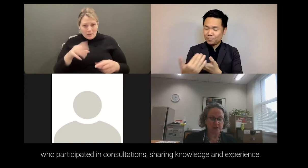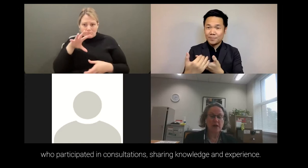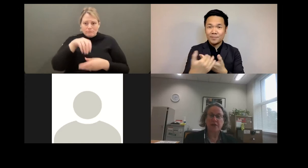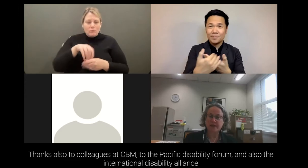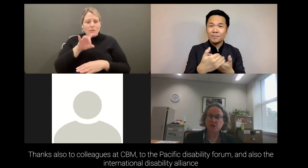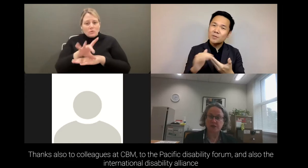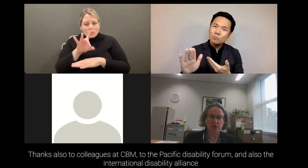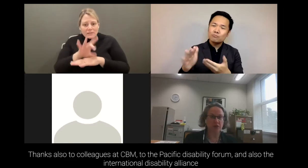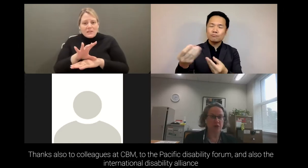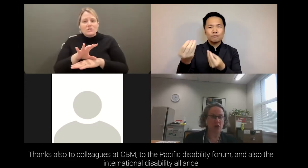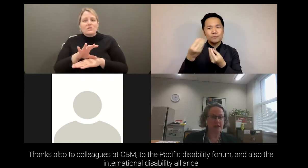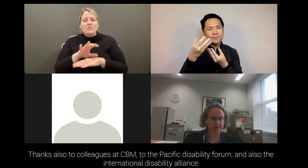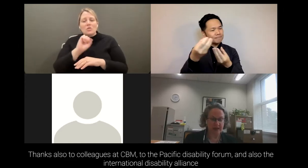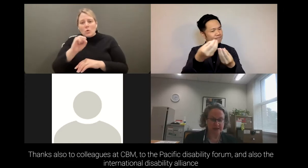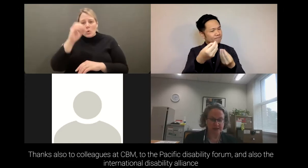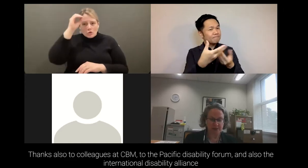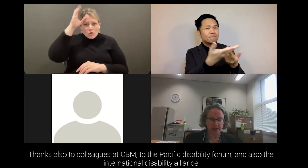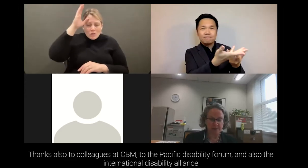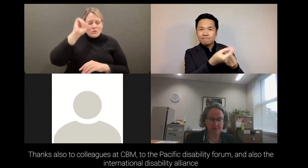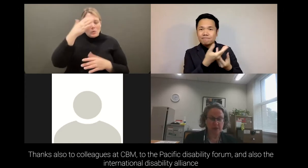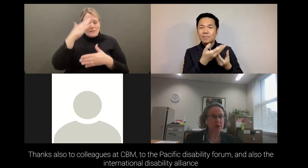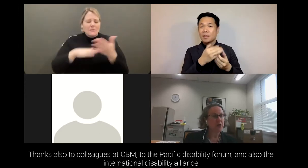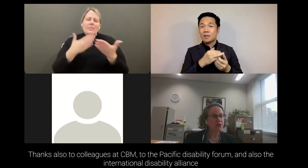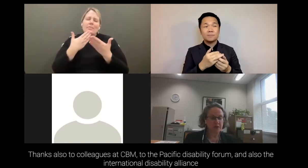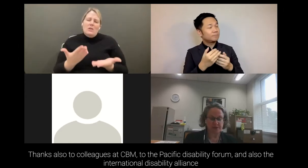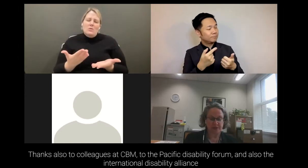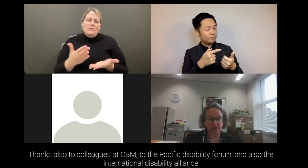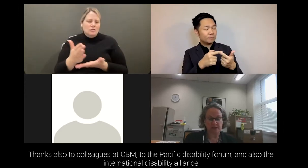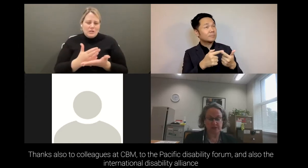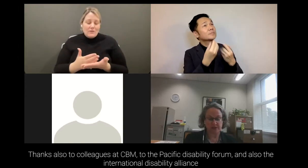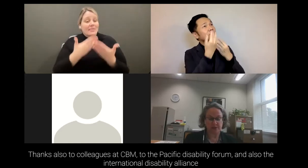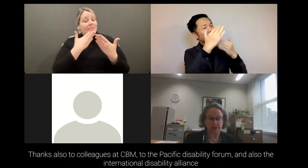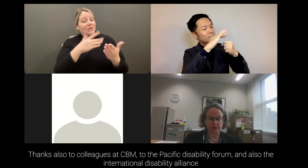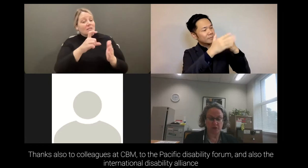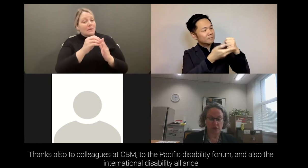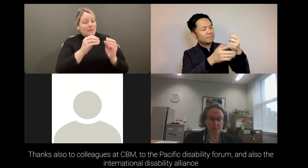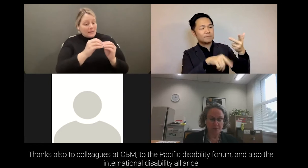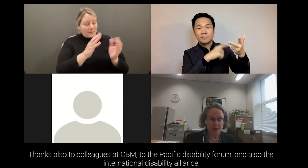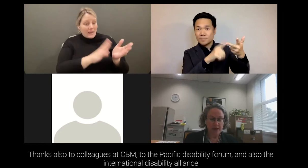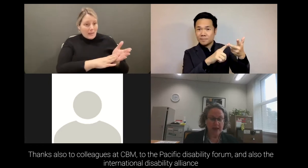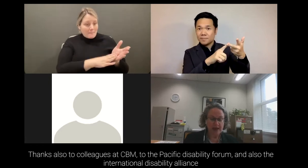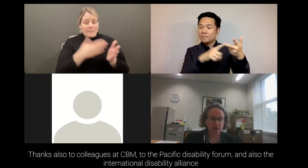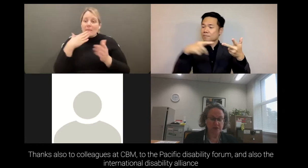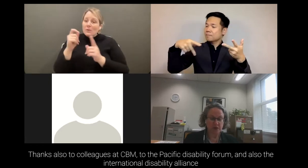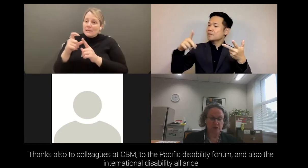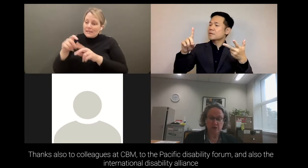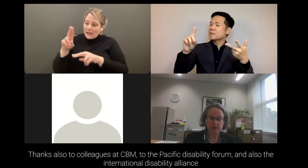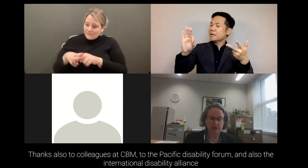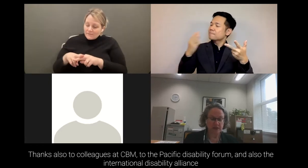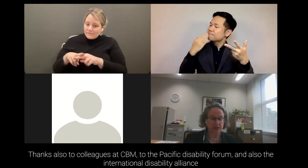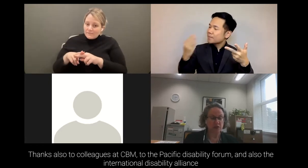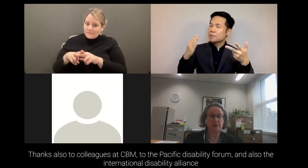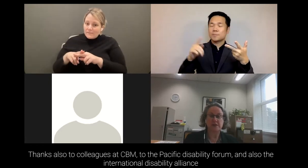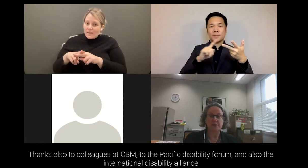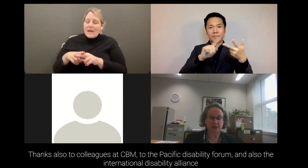experience. Thanks also to colleagues at CBM, to the Pacific Disability Forum, and also